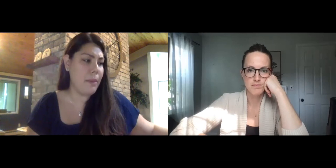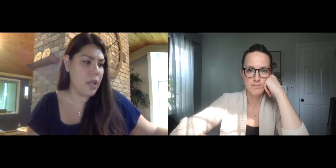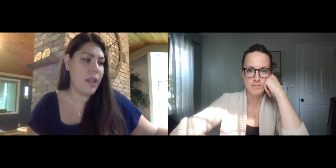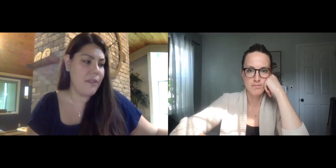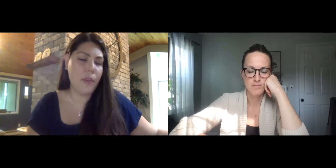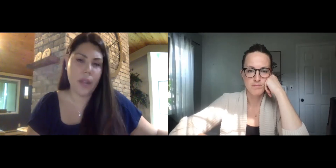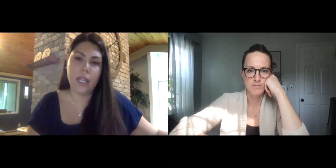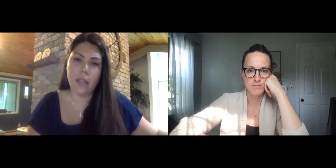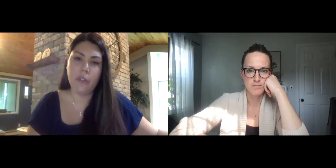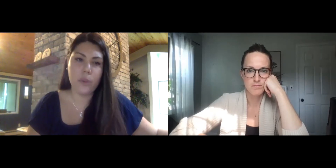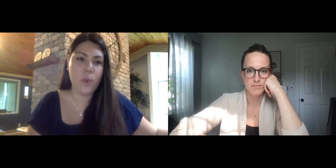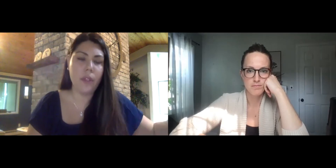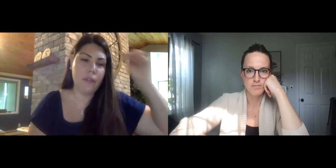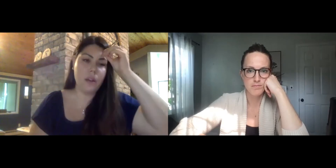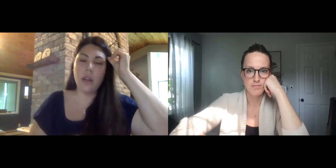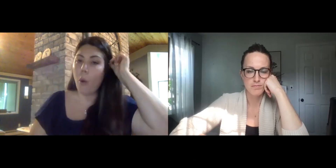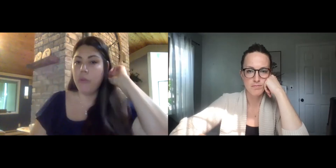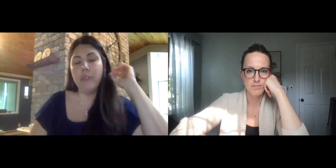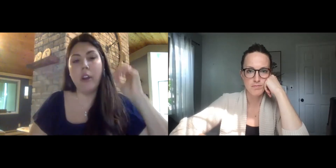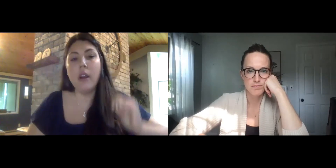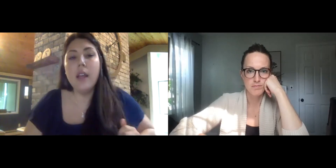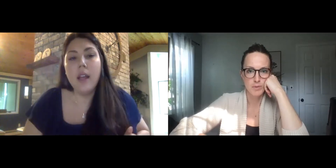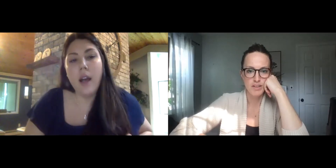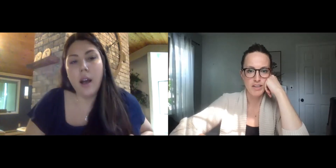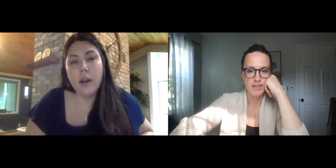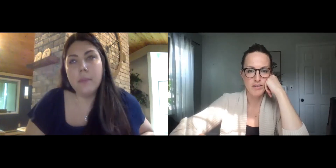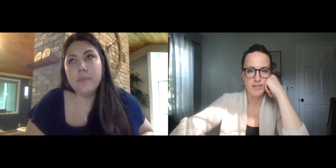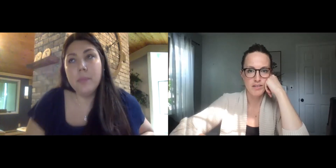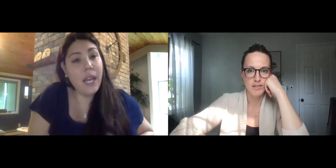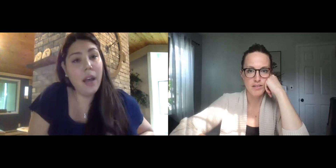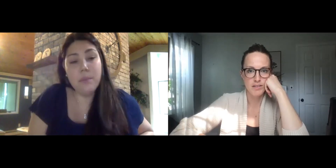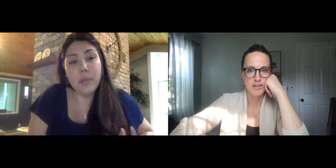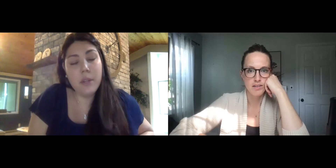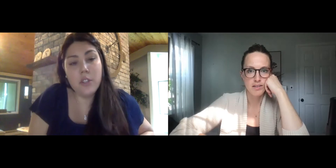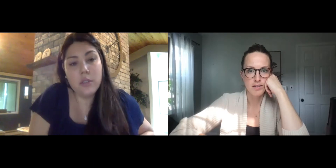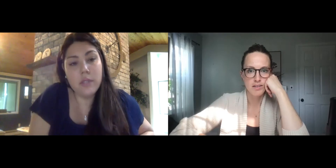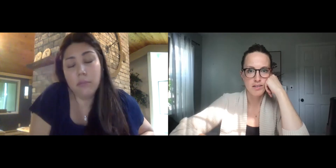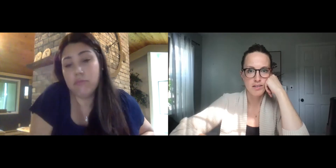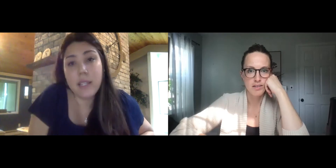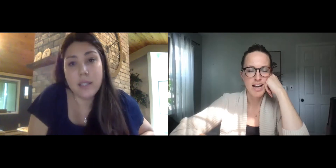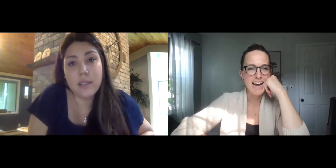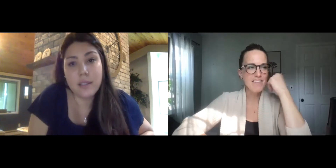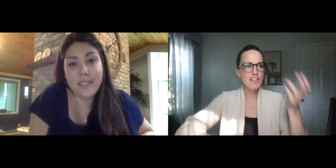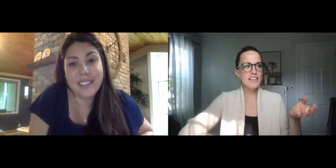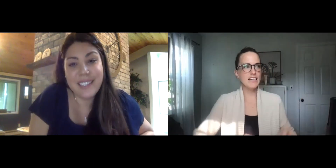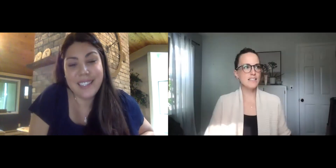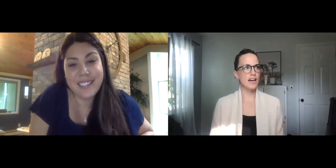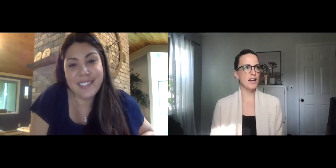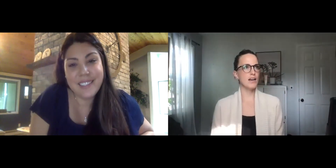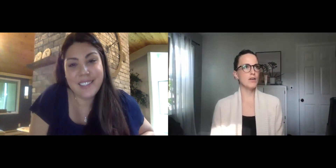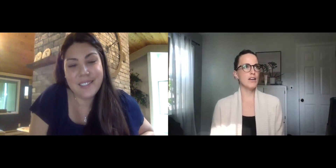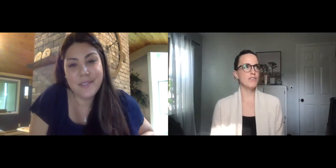from Amazon that I found that I can link for you as well, that I found helpful for her. Perfect. But yeah, pretty much. Yeah. And I feel like